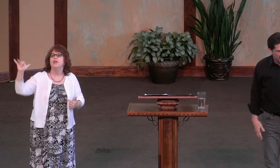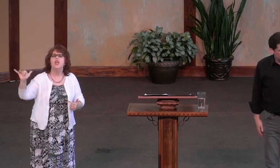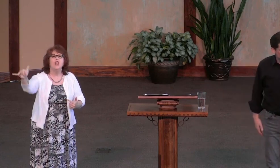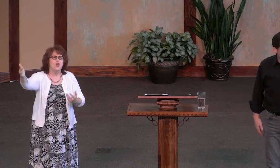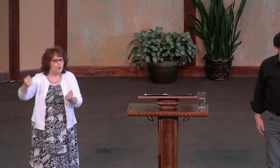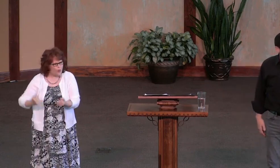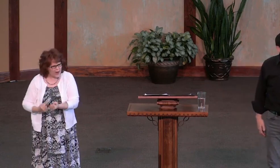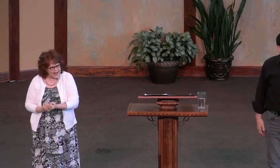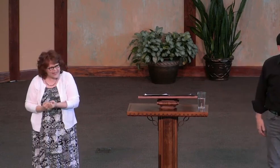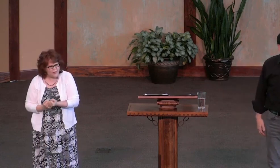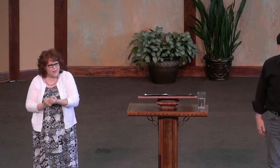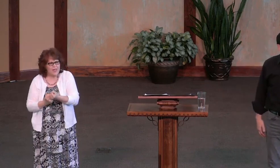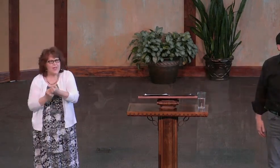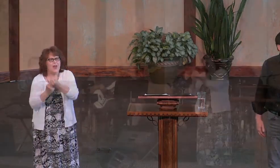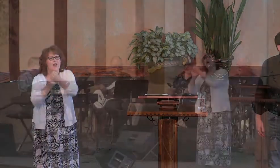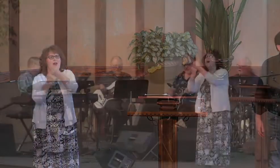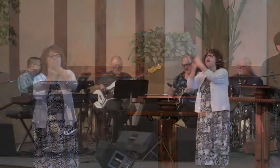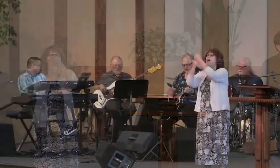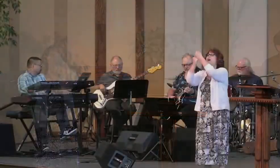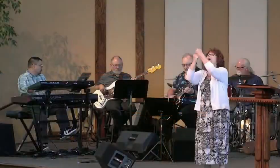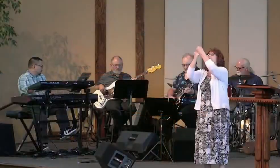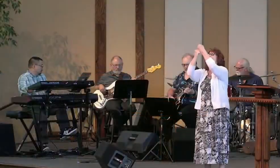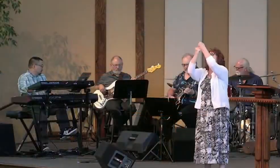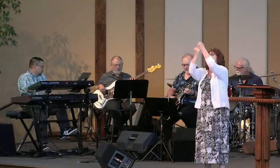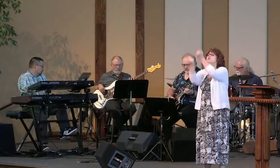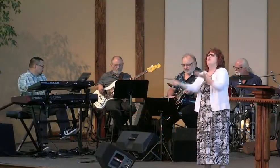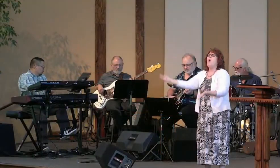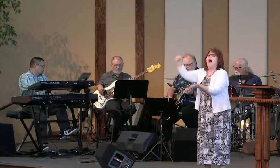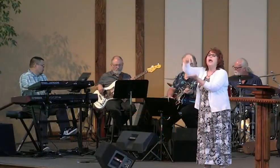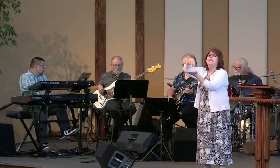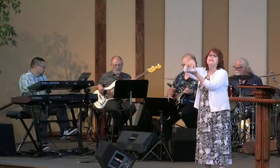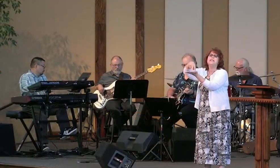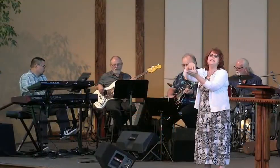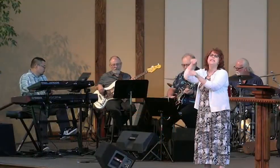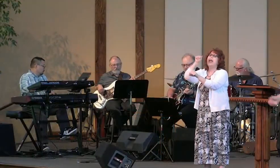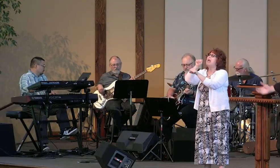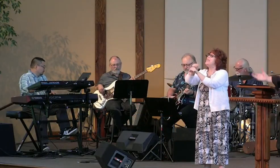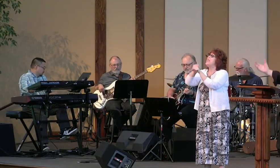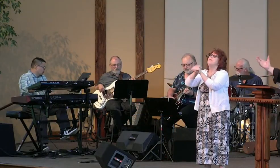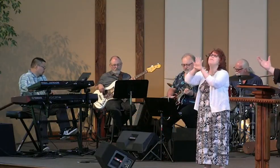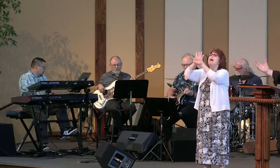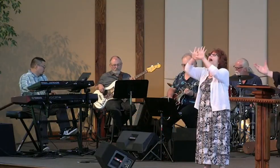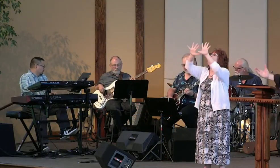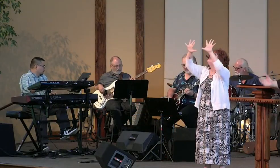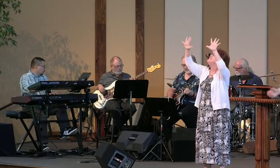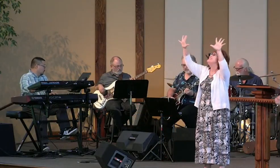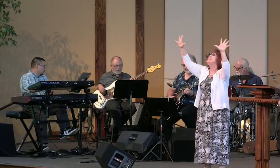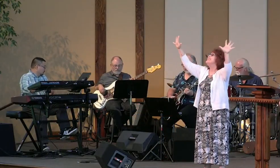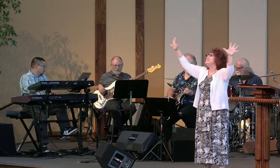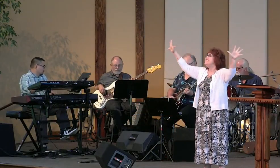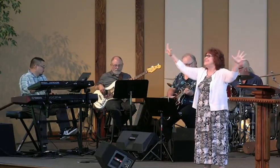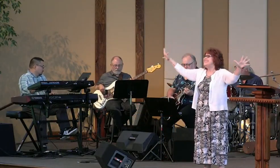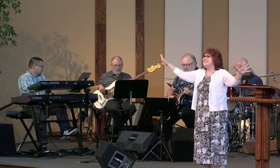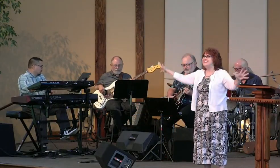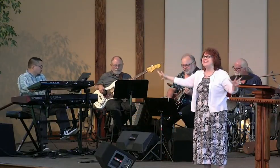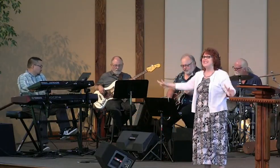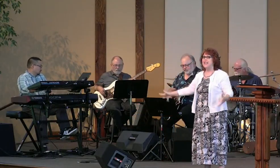You raise me up so I can stand on mountains.